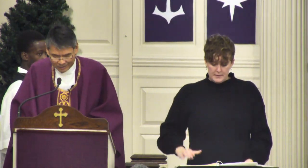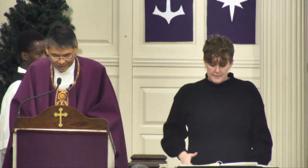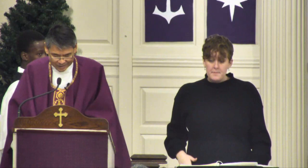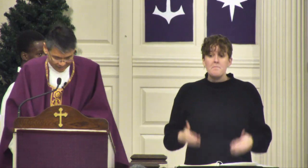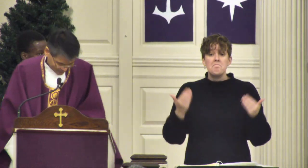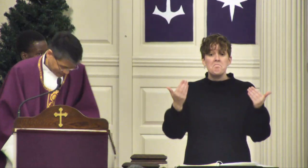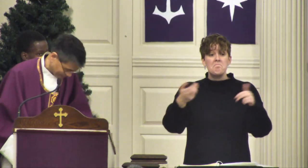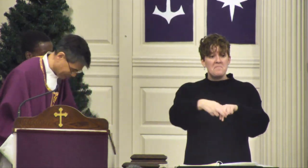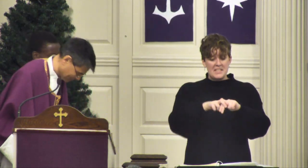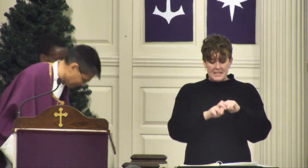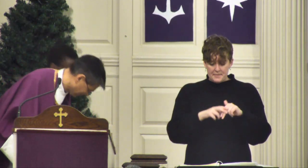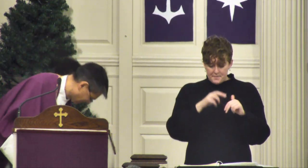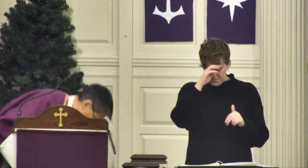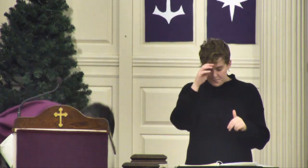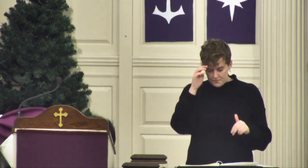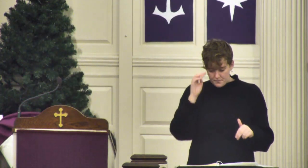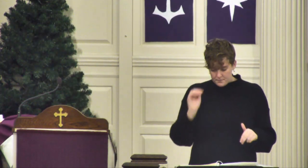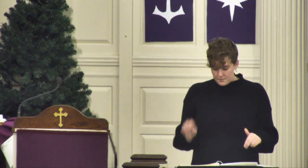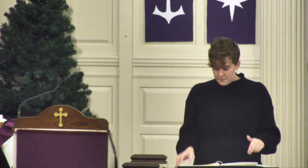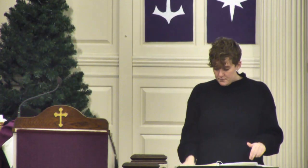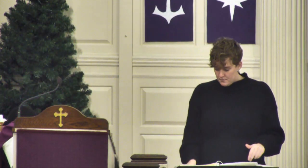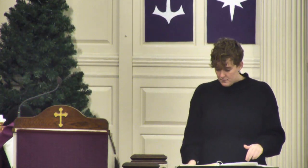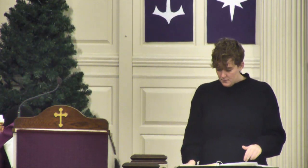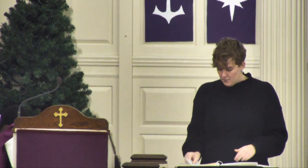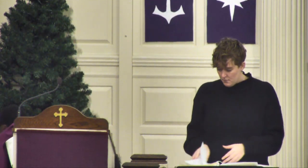Please be seated.